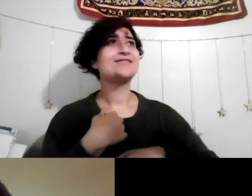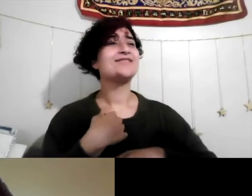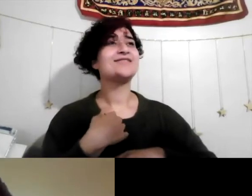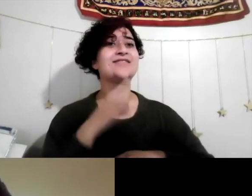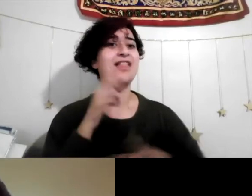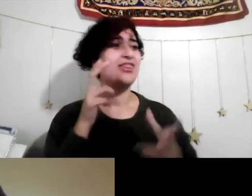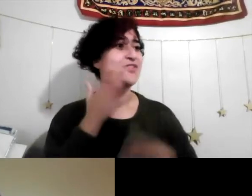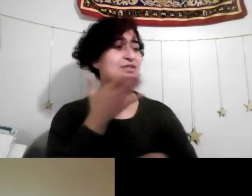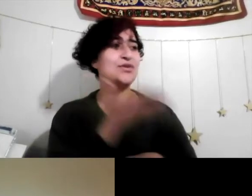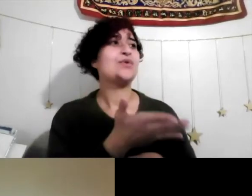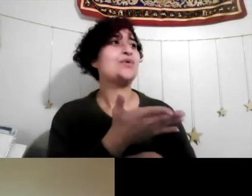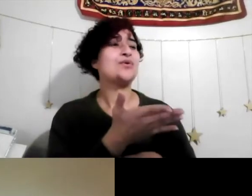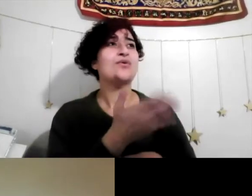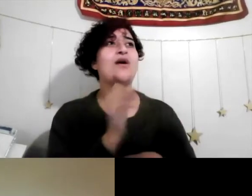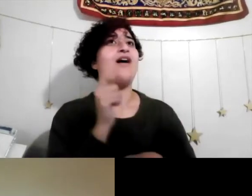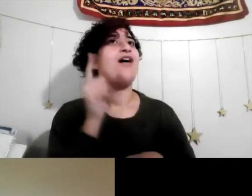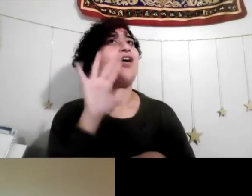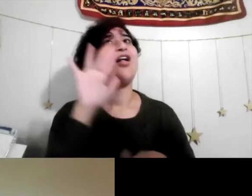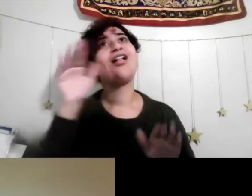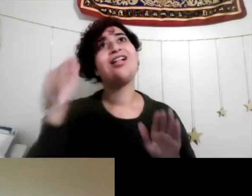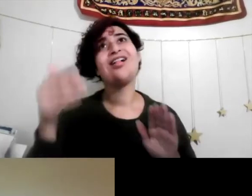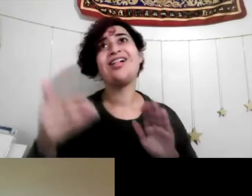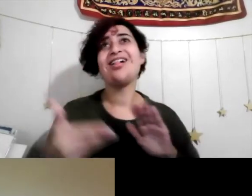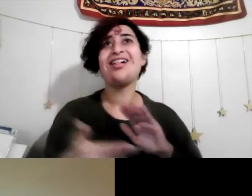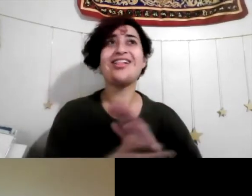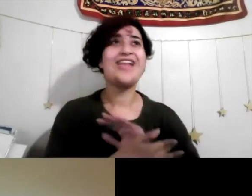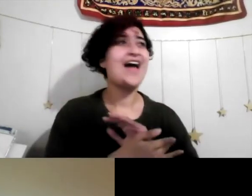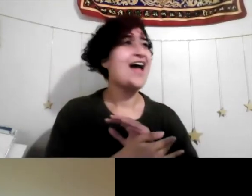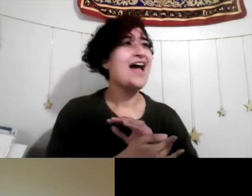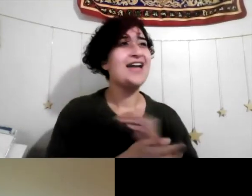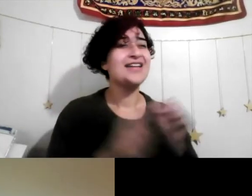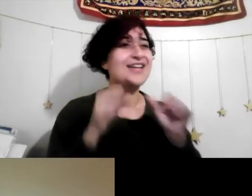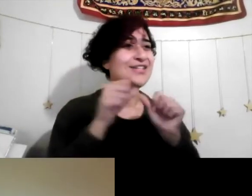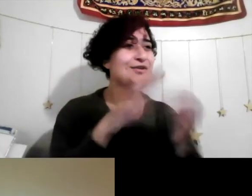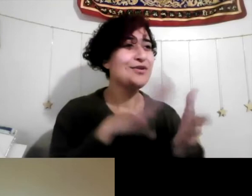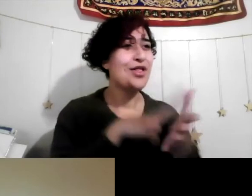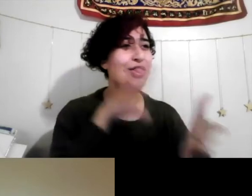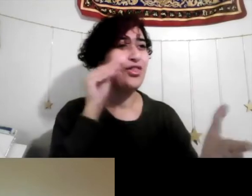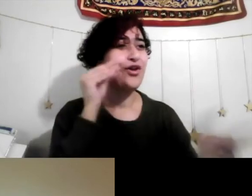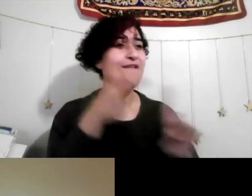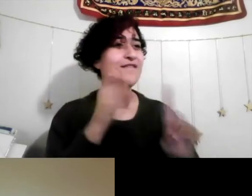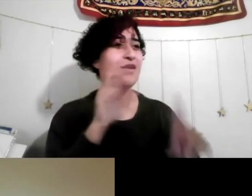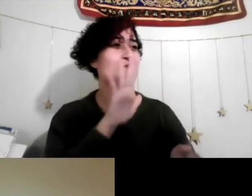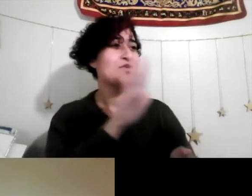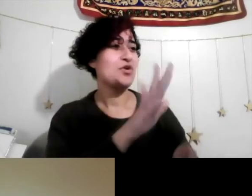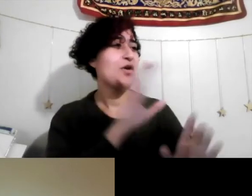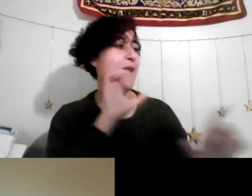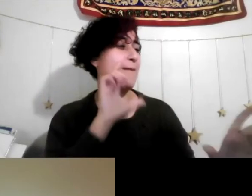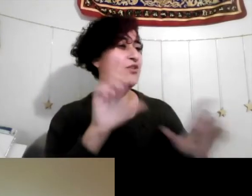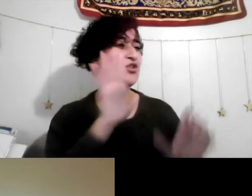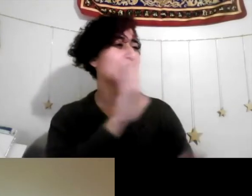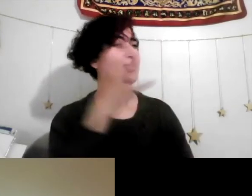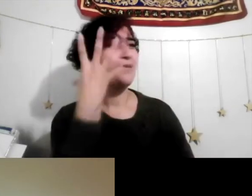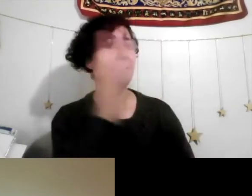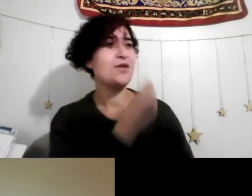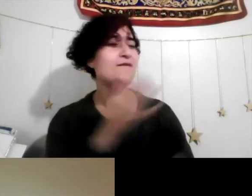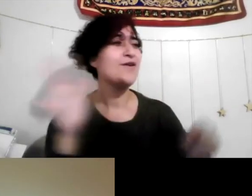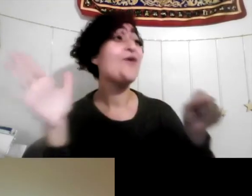listen to you all night and continue to learn from your images. You're such a beautiful,